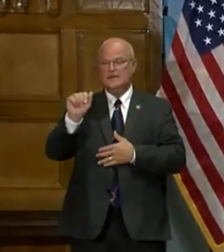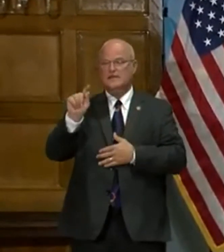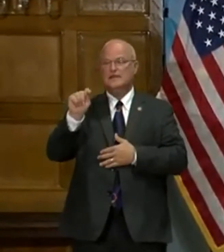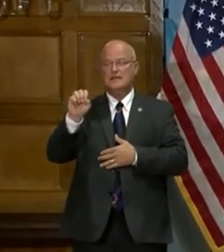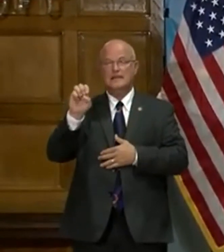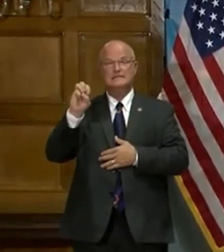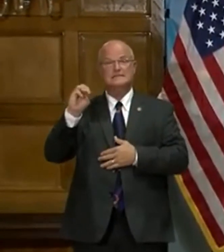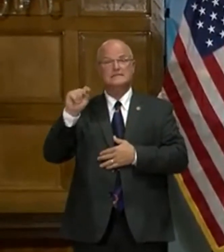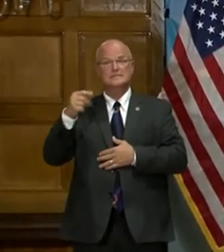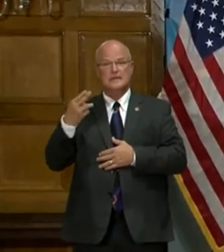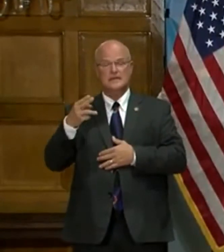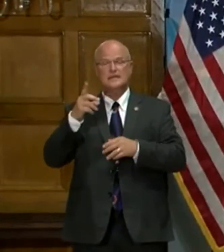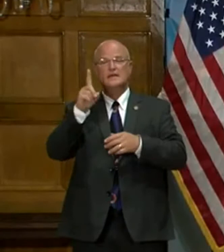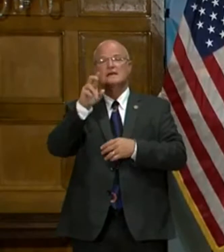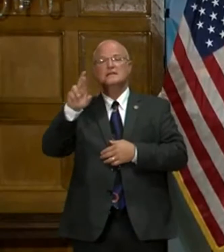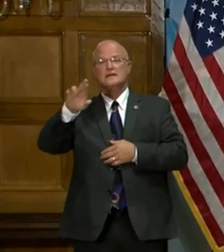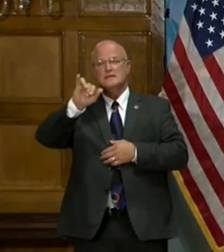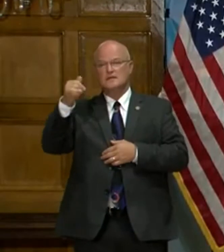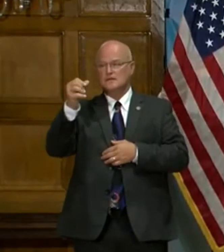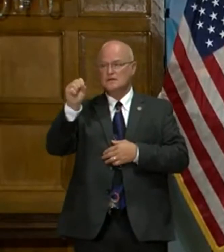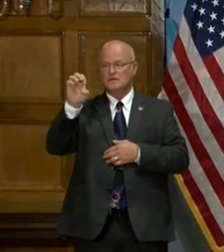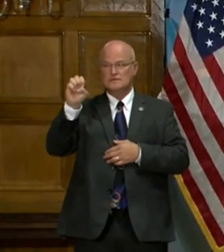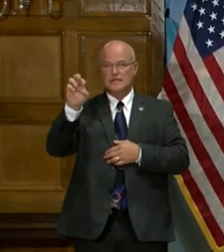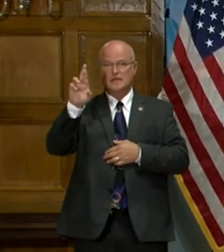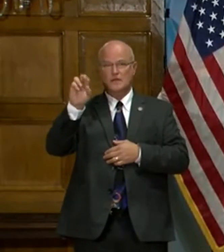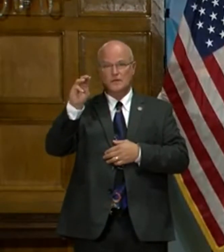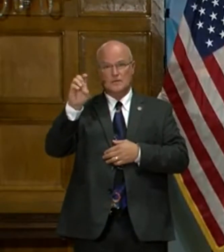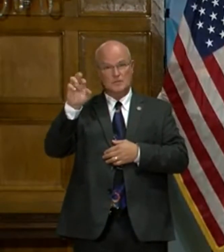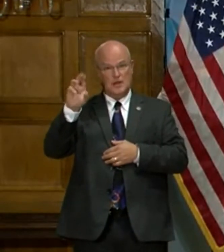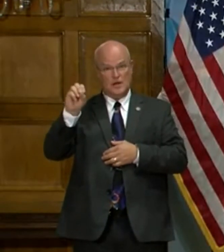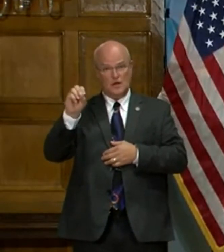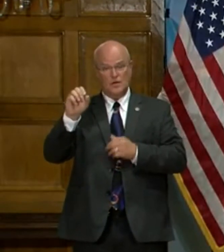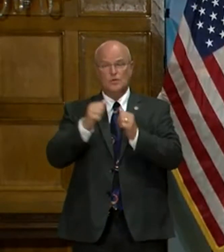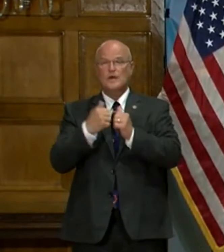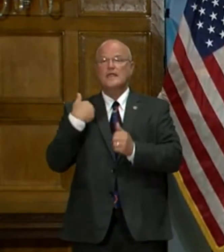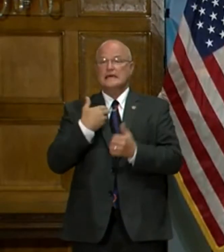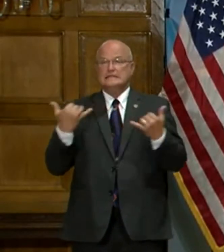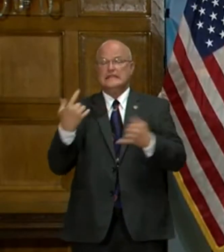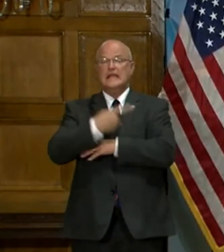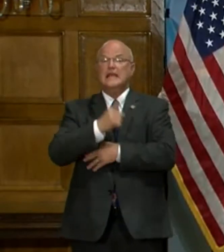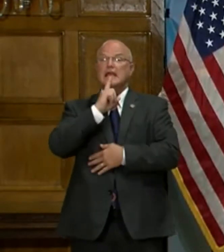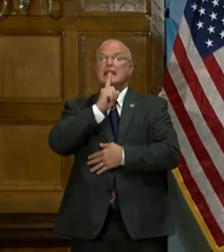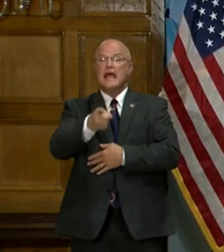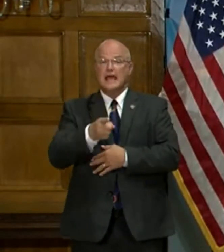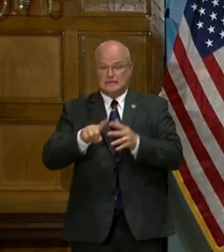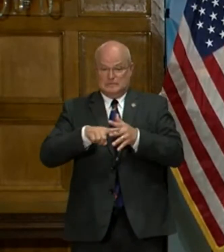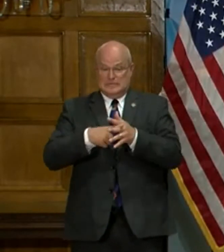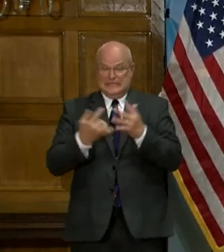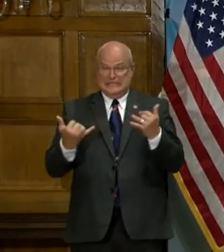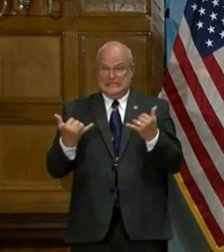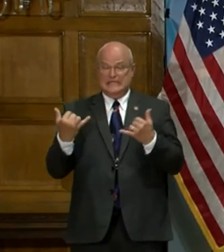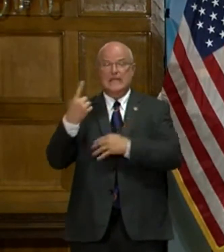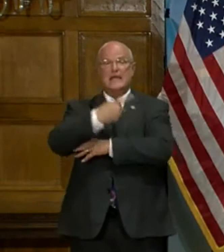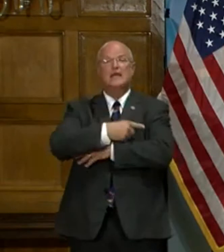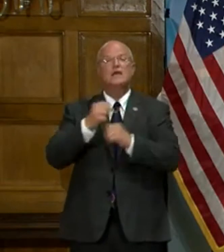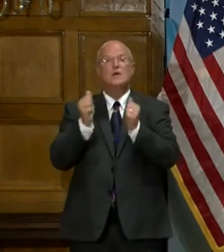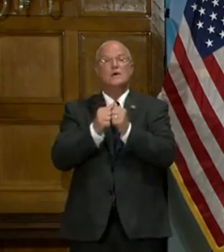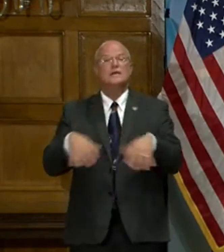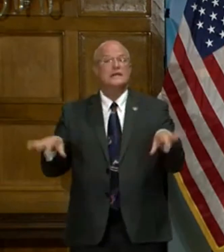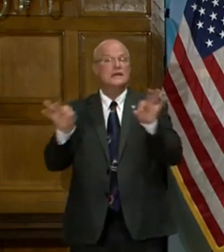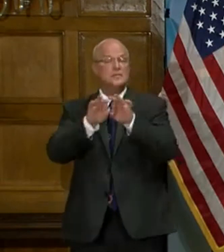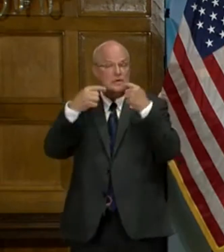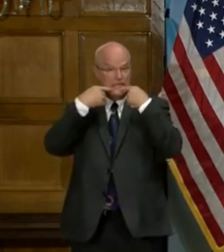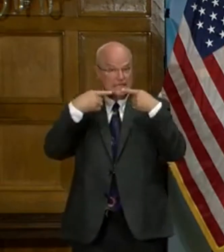Smith and Dr. Jose Romero with us. But I have actually to begin this today with an